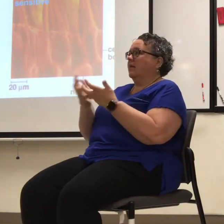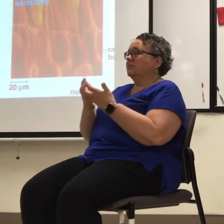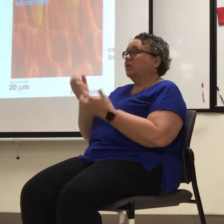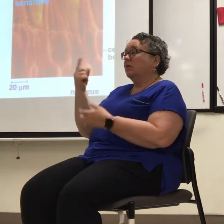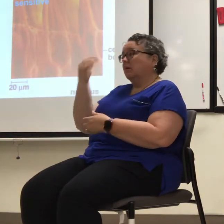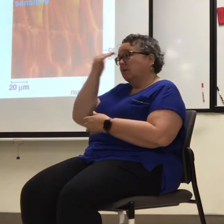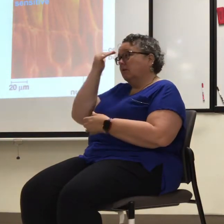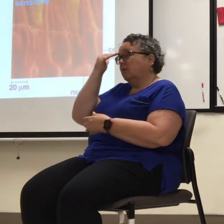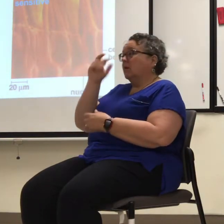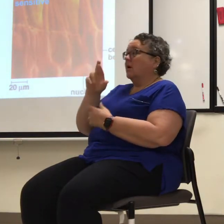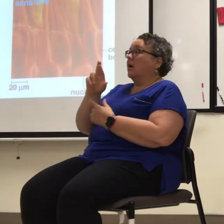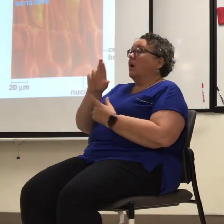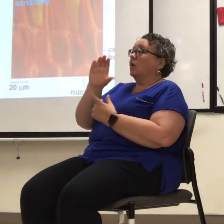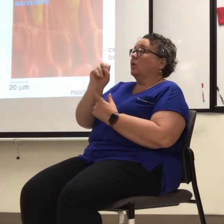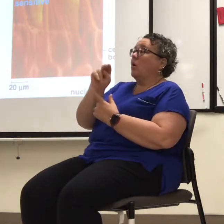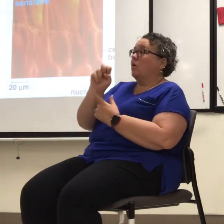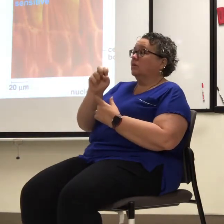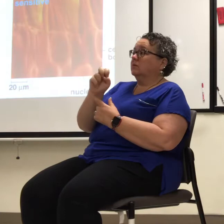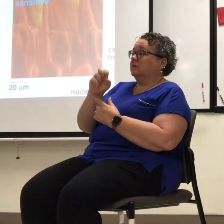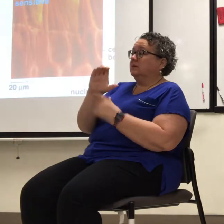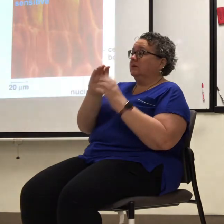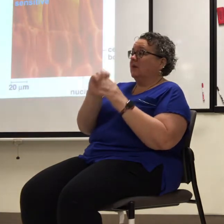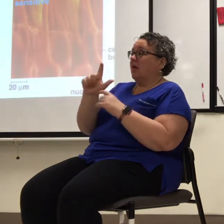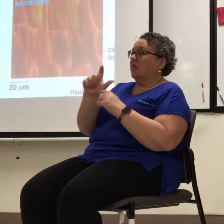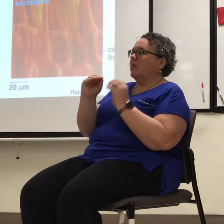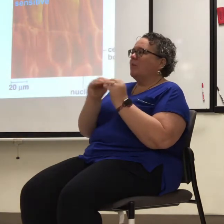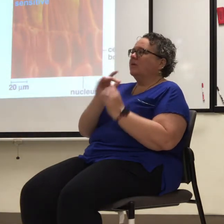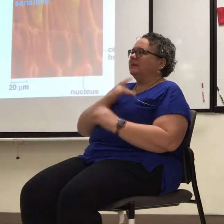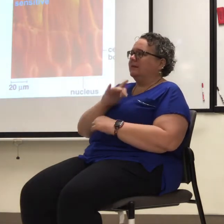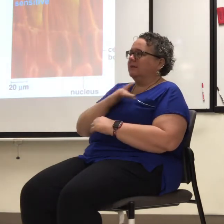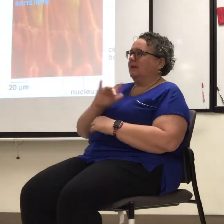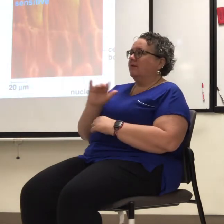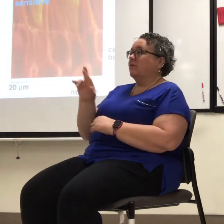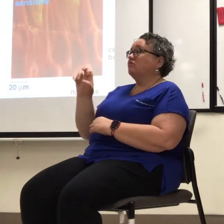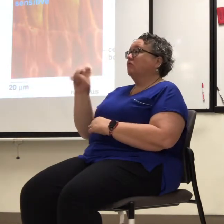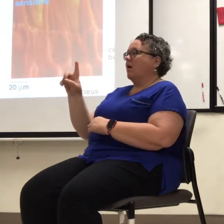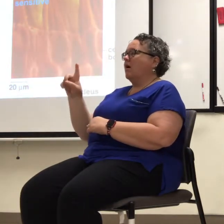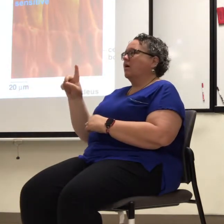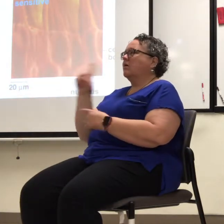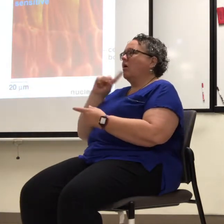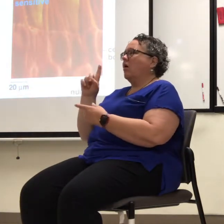less sensitive. Rod cells are more sensitive to photons of light.